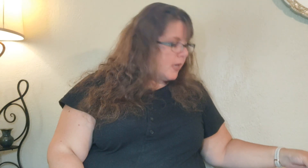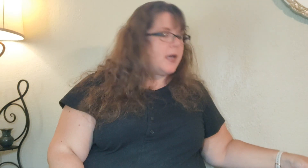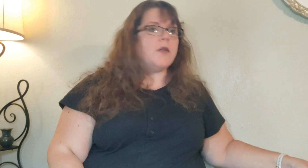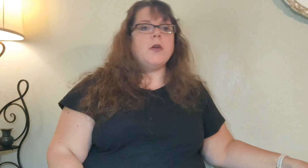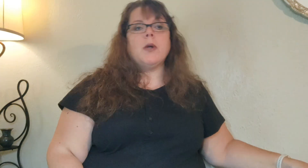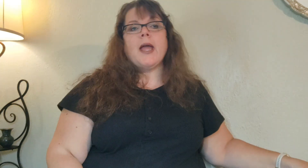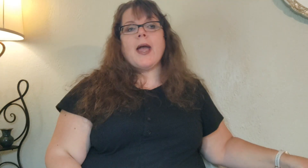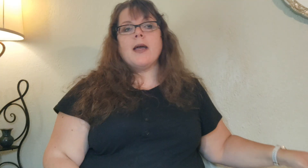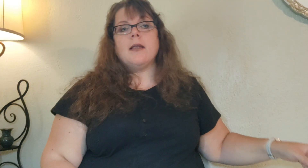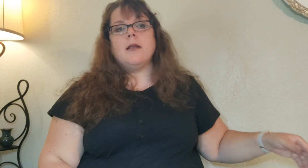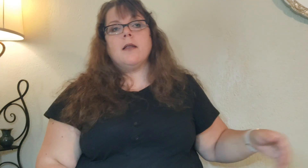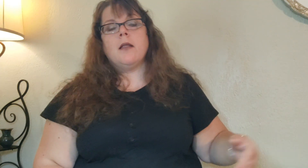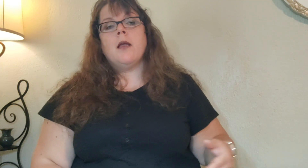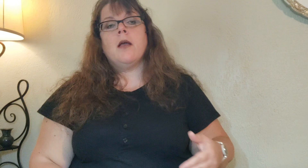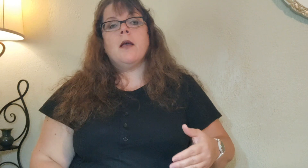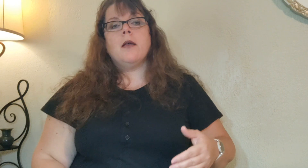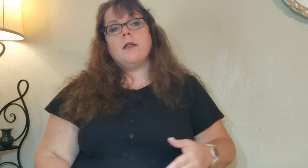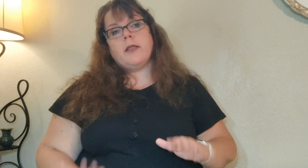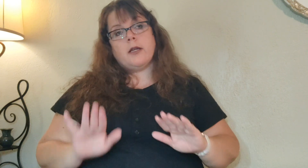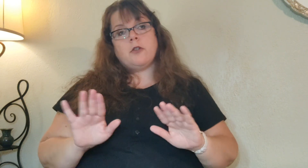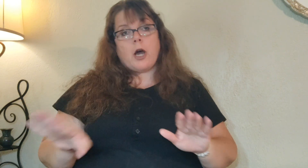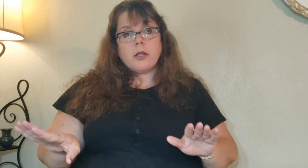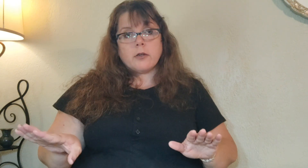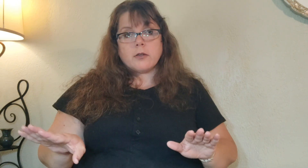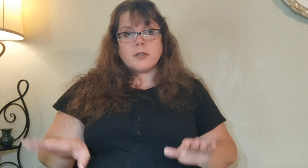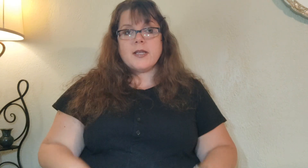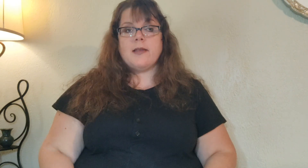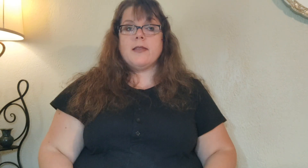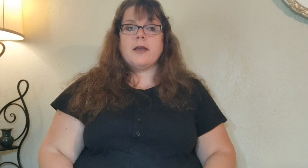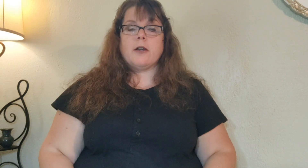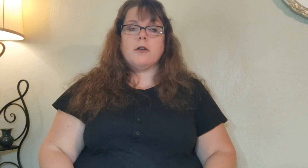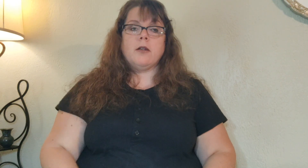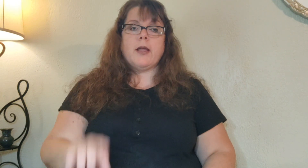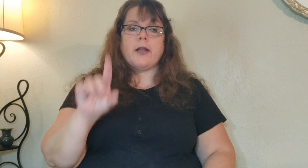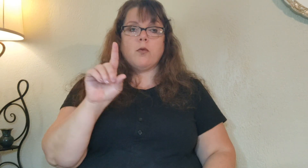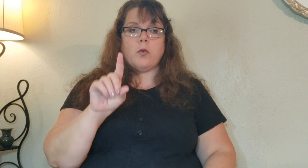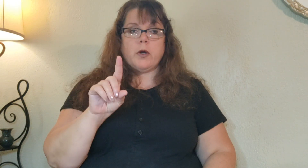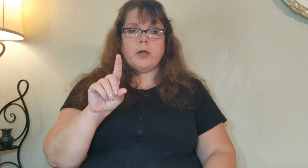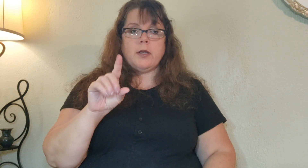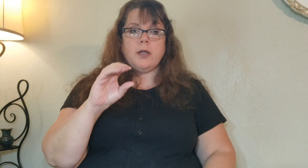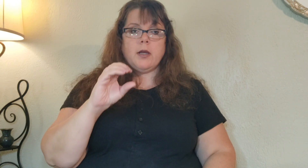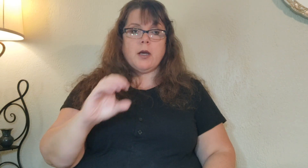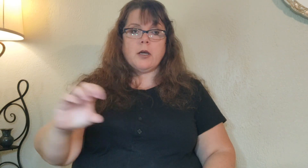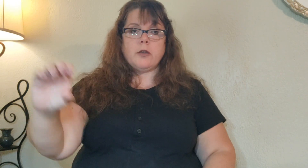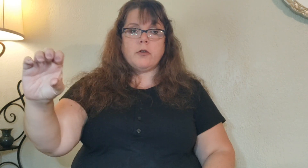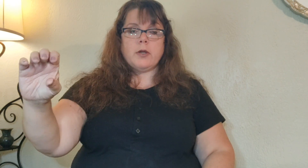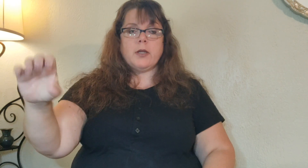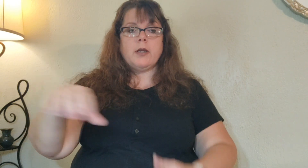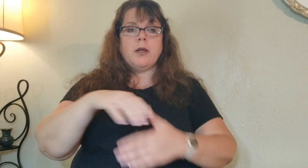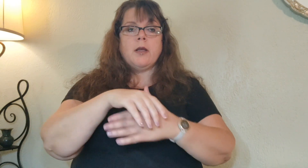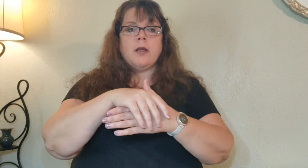And if you want to add the dollars in there, like $100,